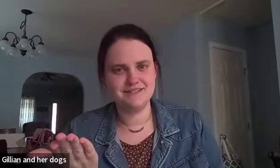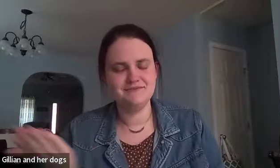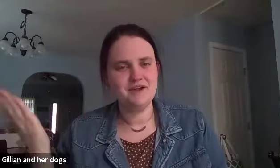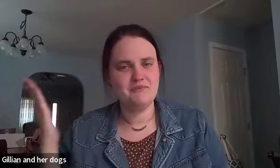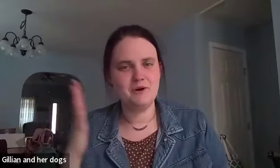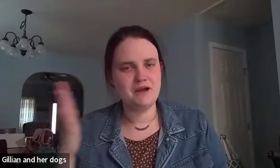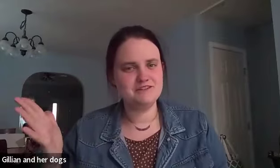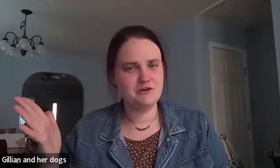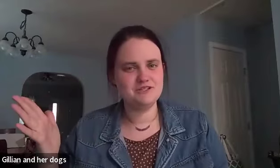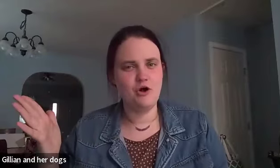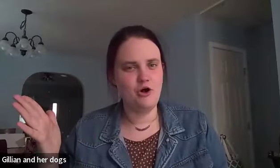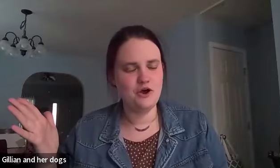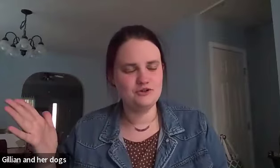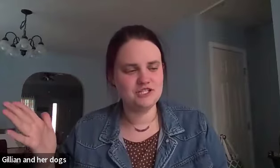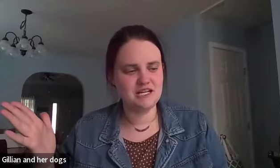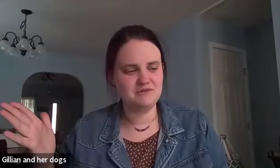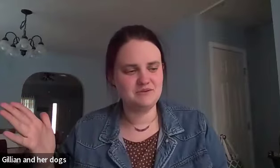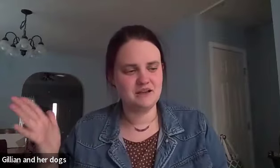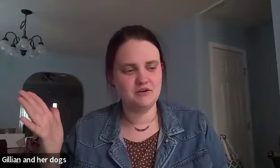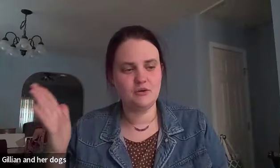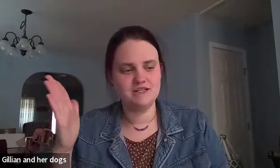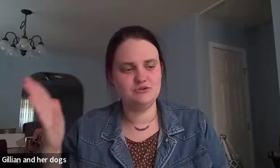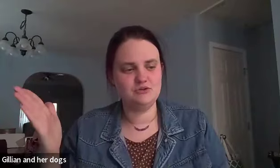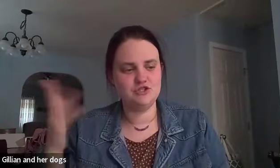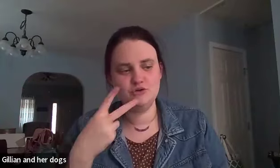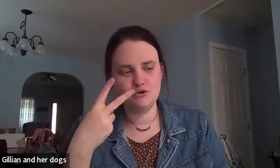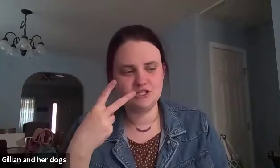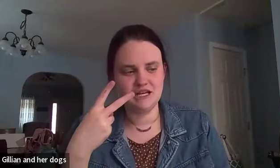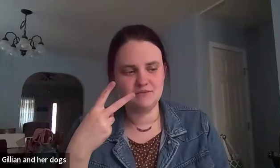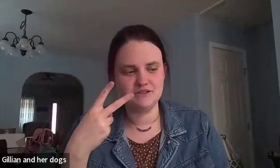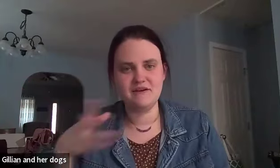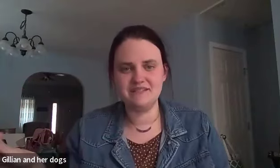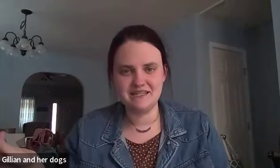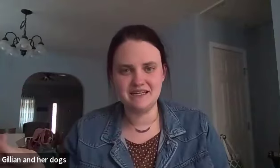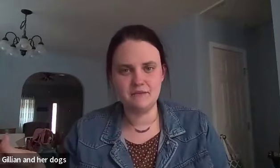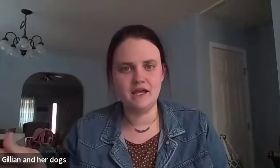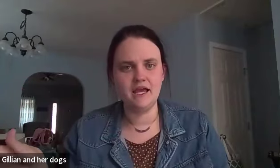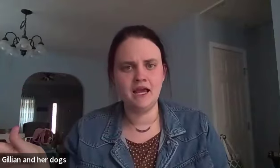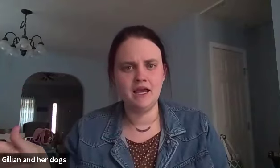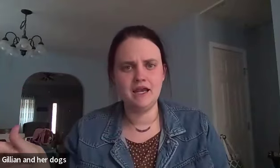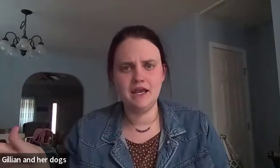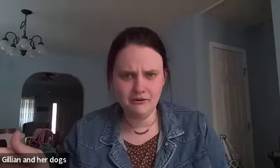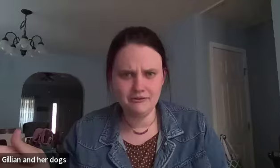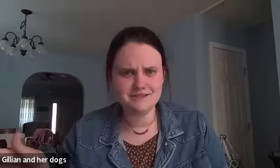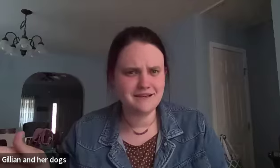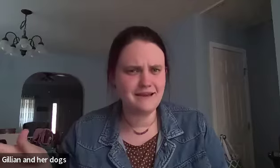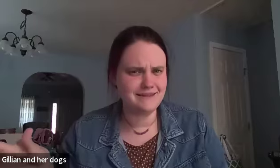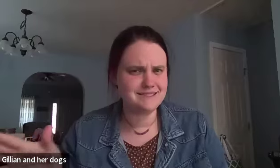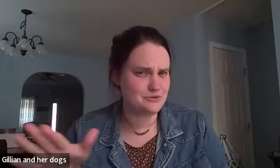list, but we're about to go into all the ocean animal, like go into two ocean animals and that was it. And I'm like, no, there's like at least three or